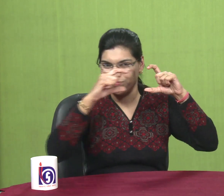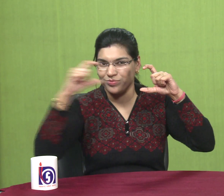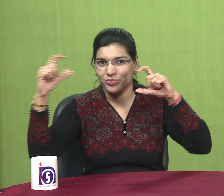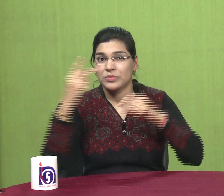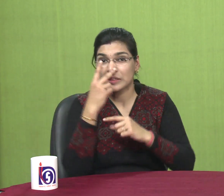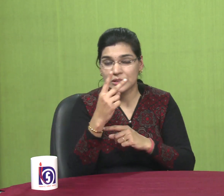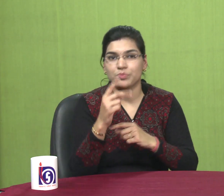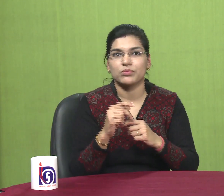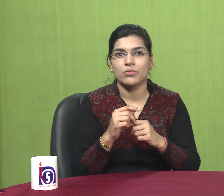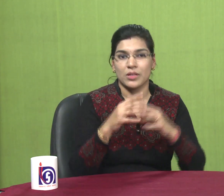As you see in the slide,